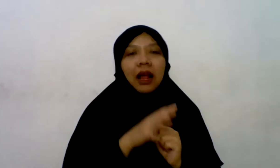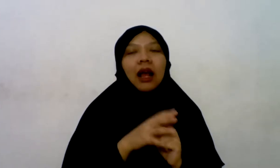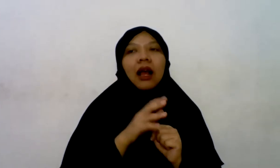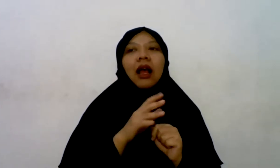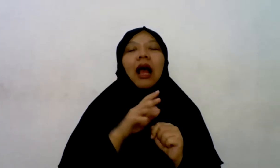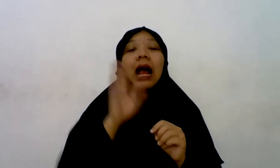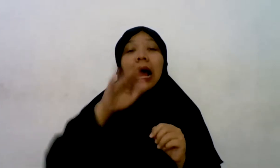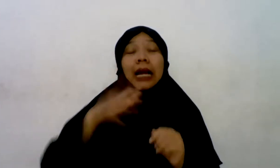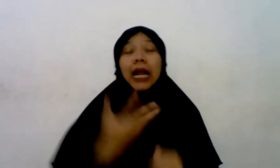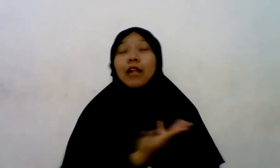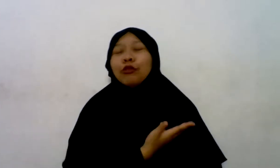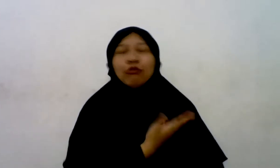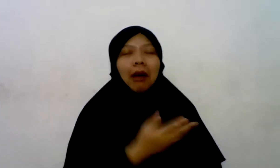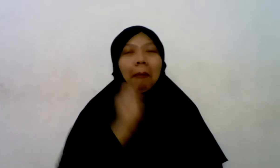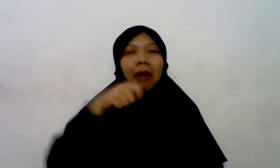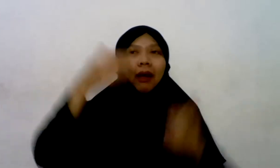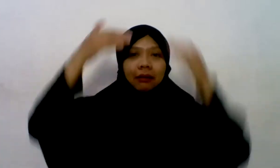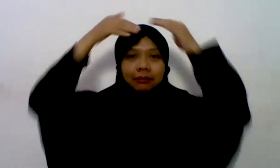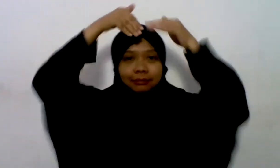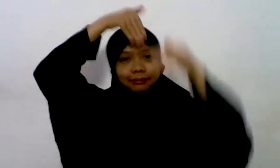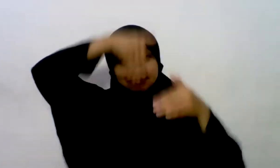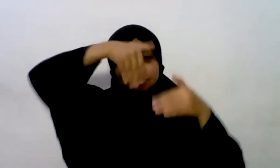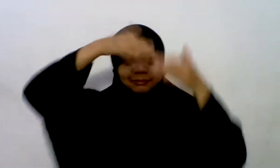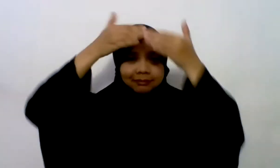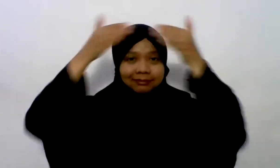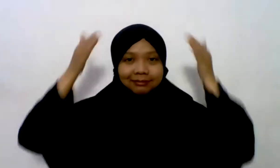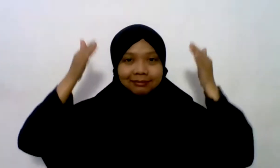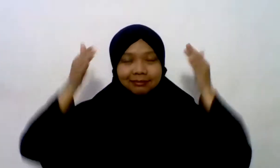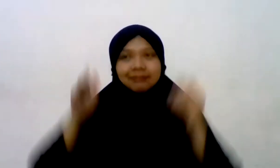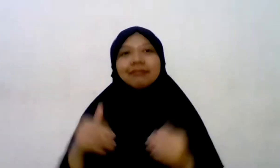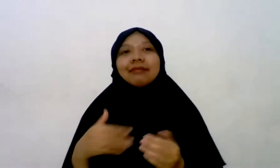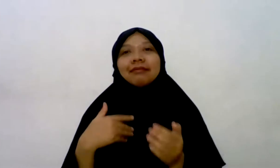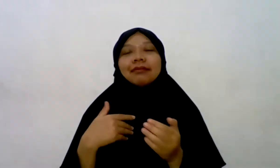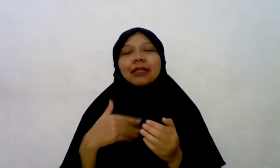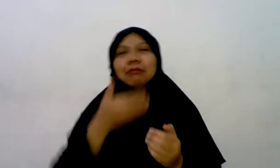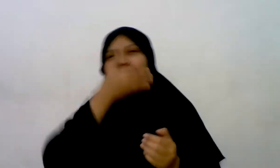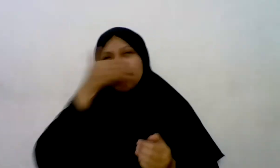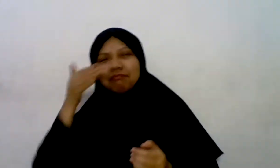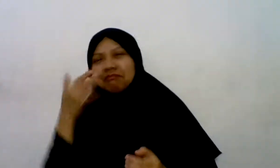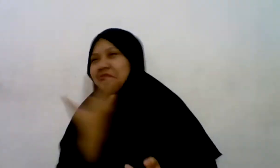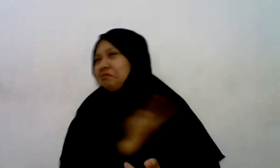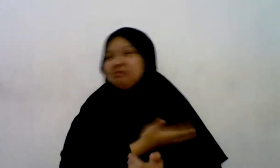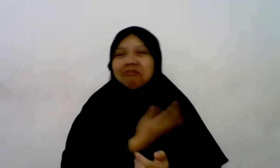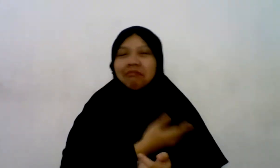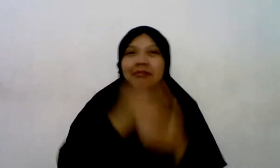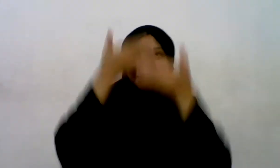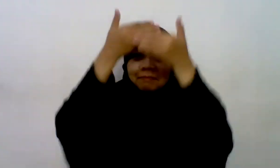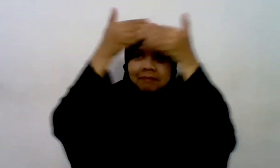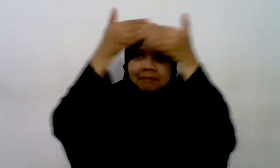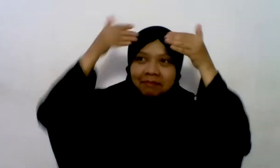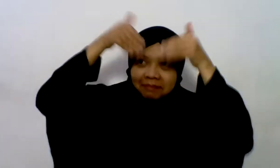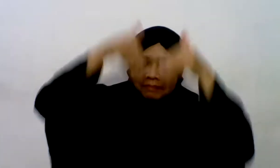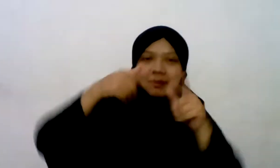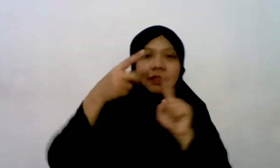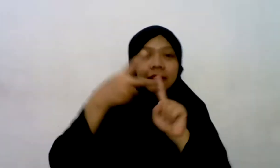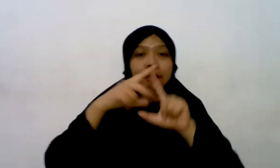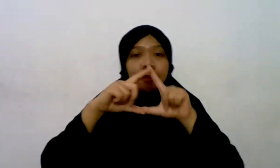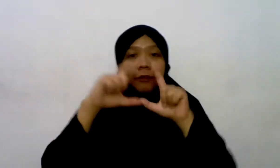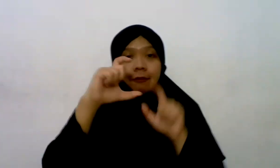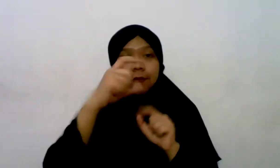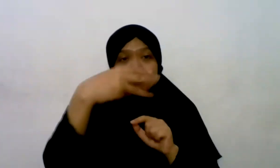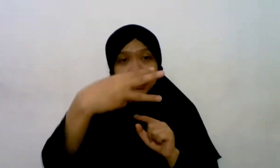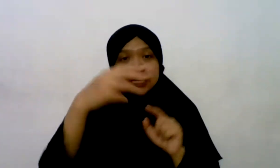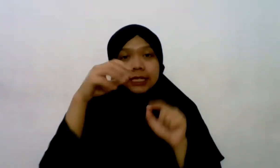play and run and to use masks. And some of the knowledge of the kids for COVID-19 is